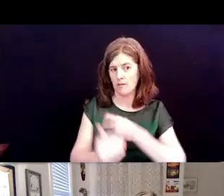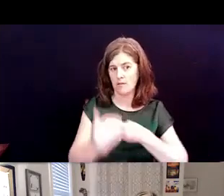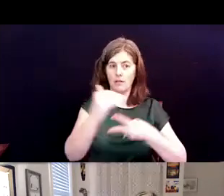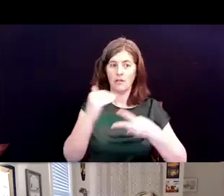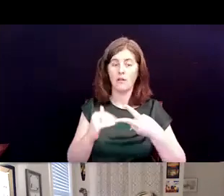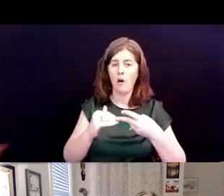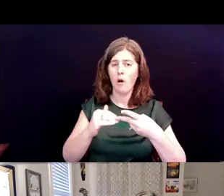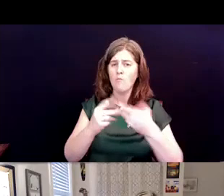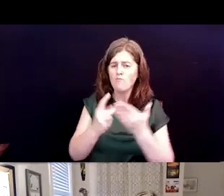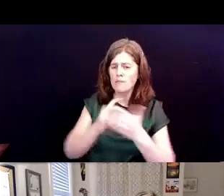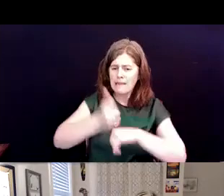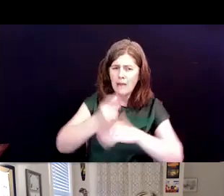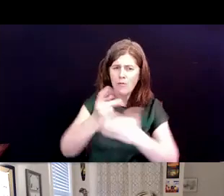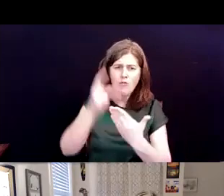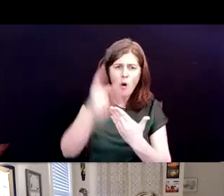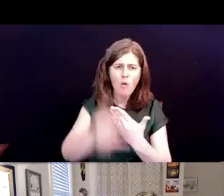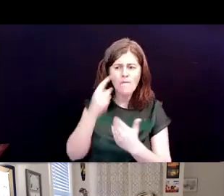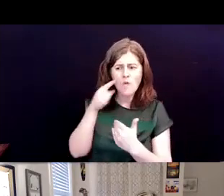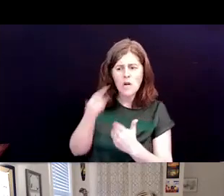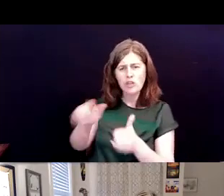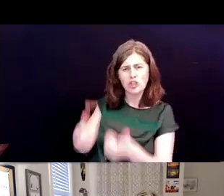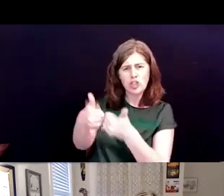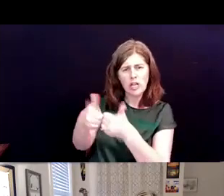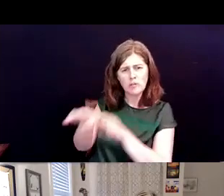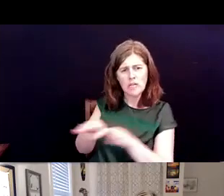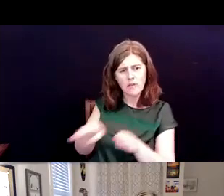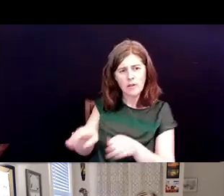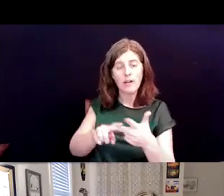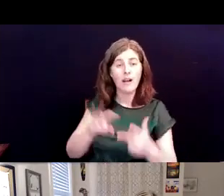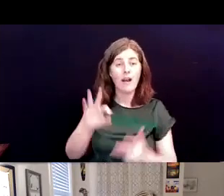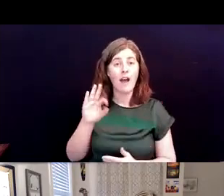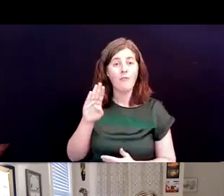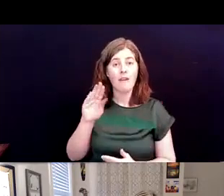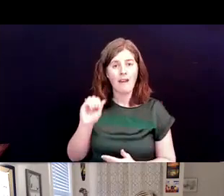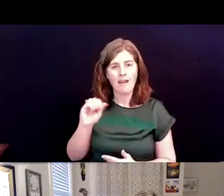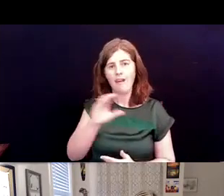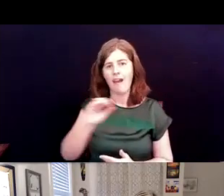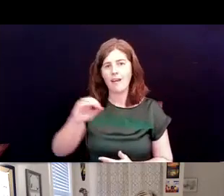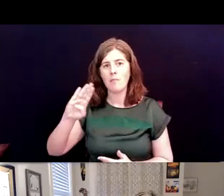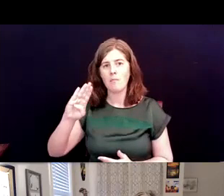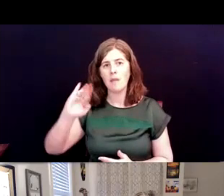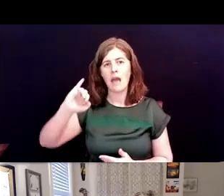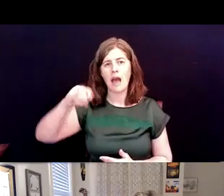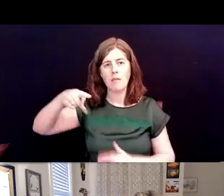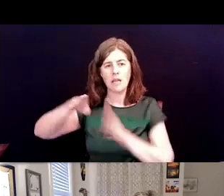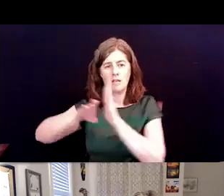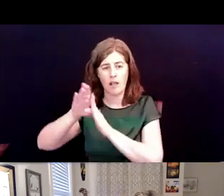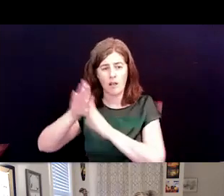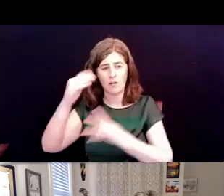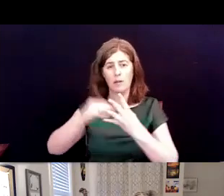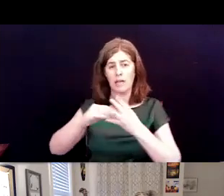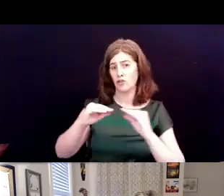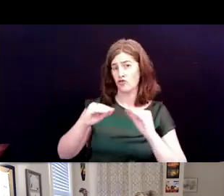for challenging behavior, FBA and BIP development, instruction and